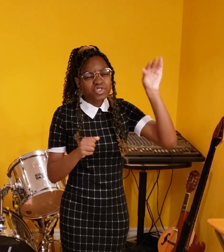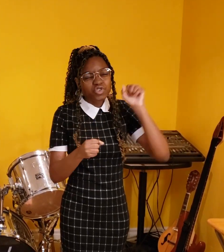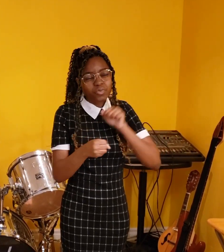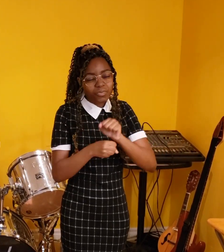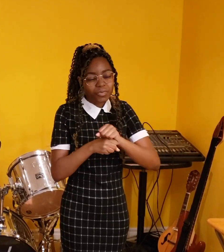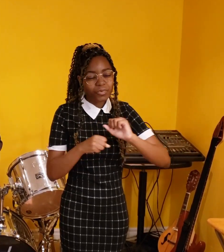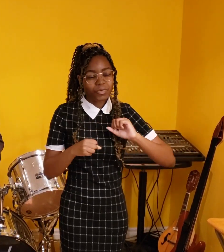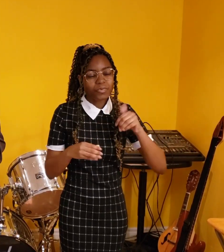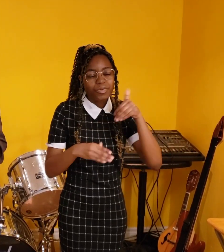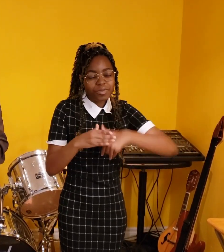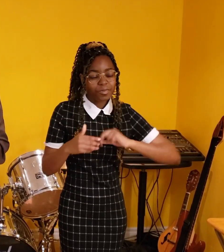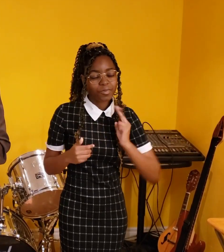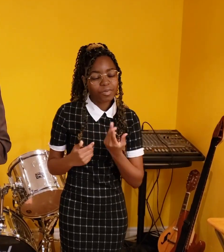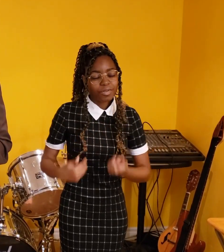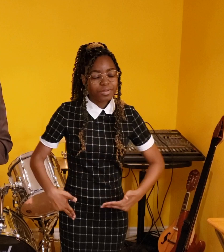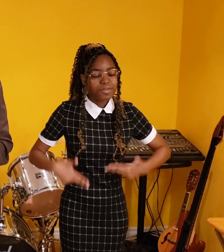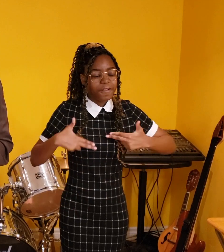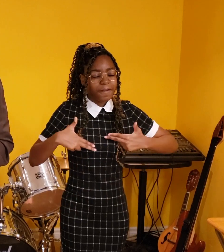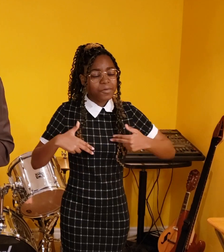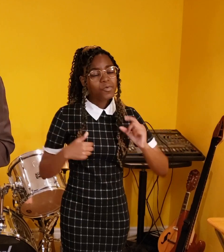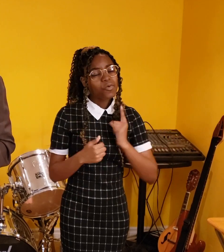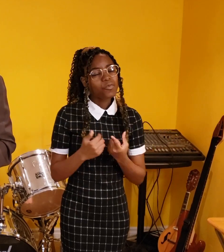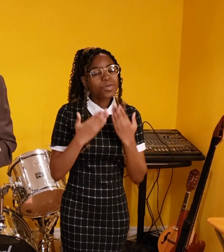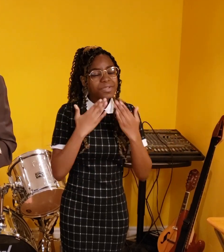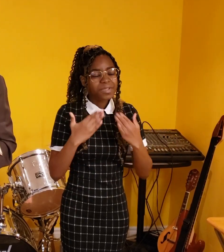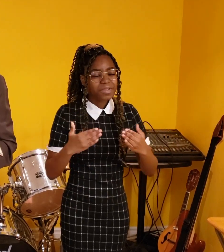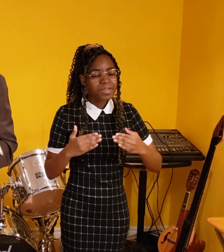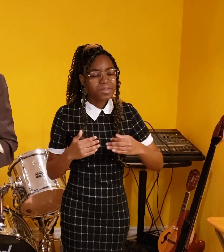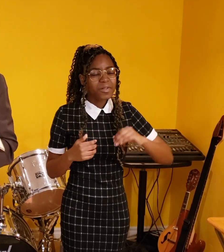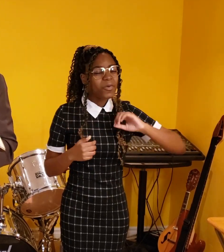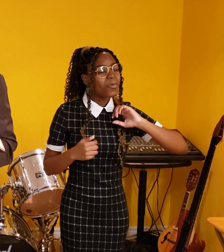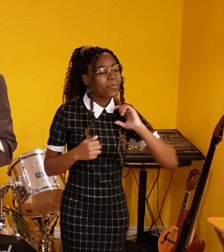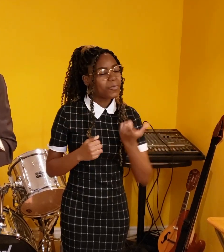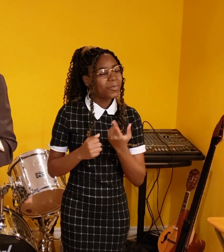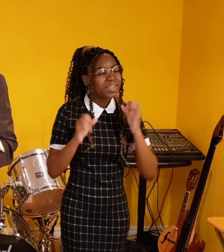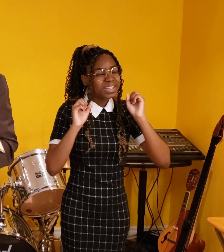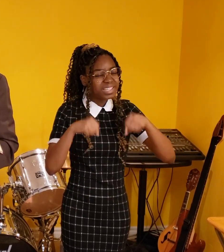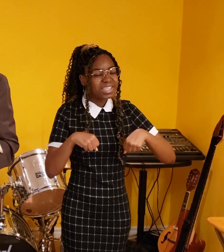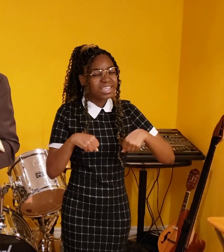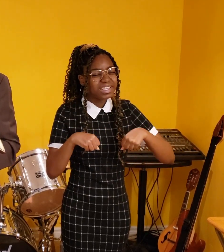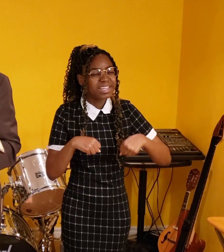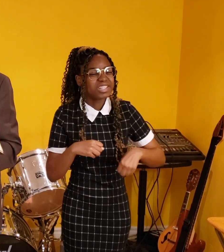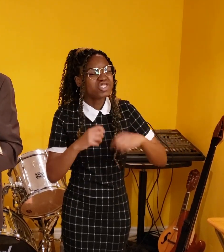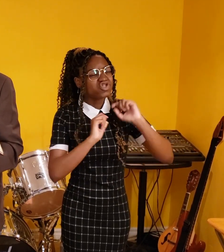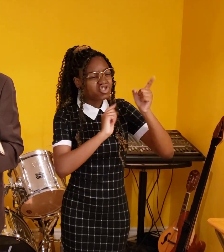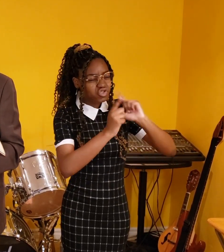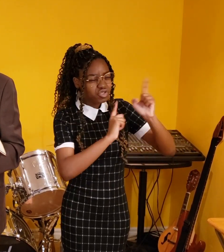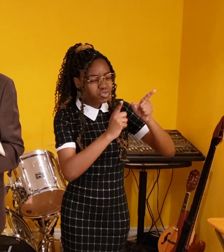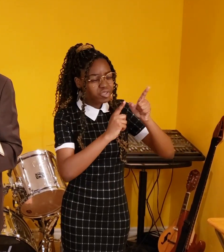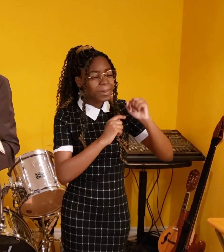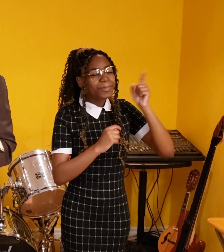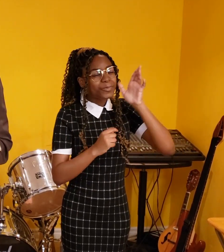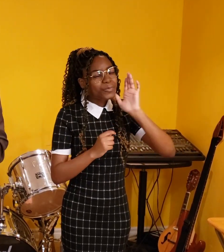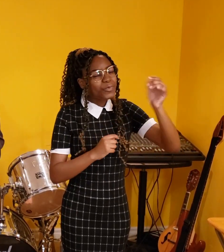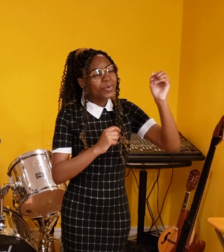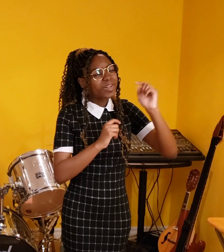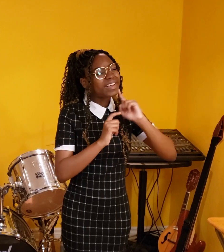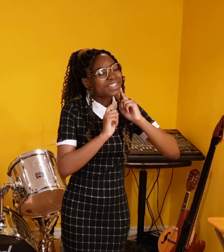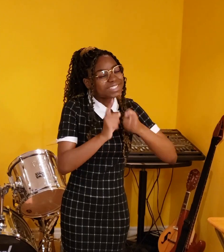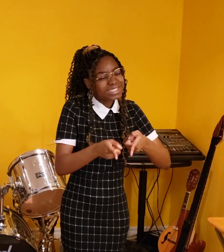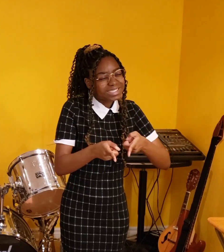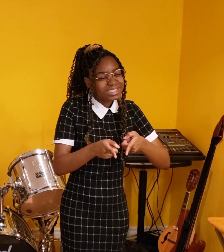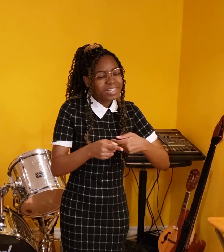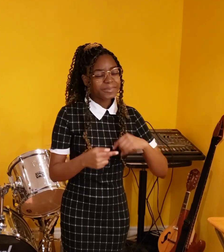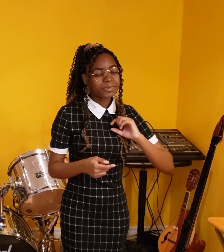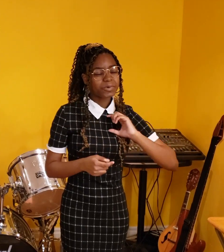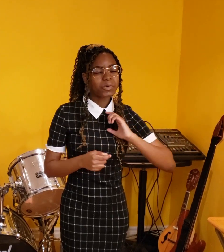lives. We thank you, mighty God, that we can call upon you anytime and know that you will hear us and you will answer. As we begin this journey